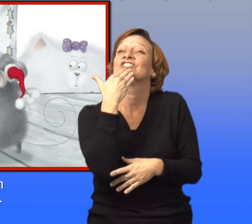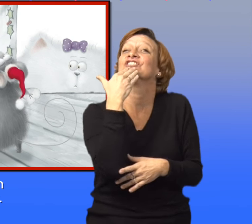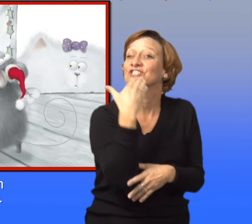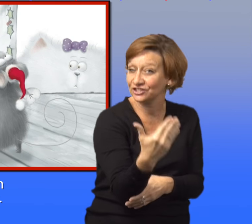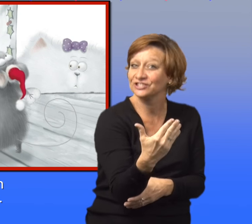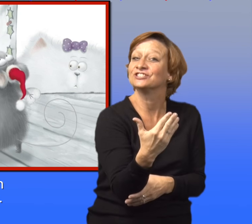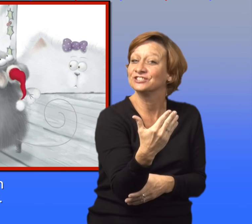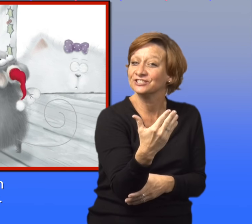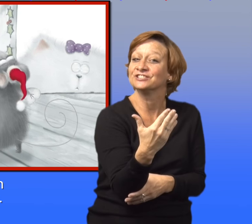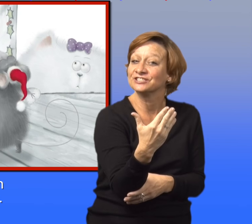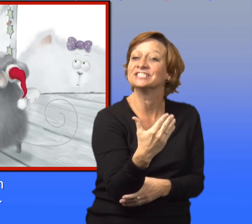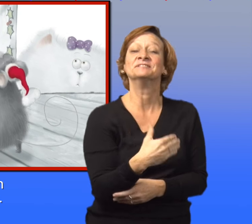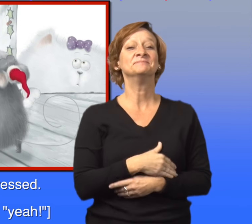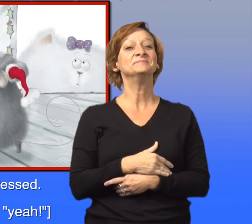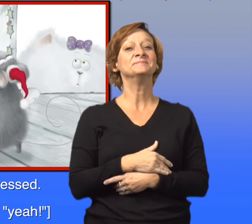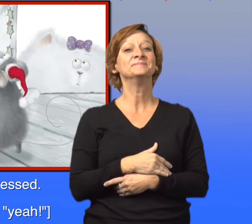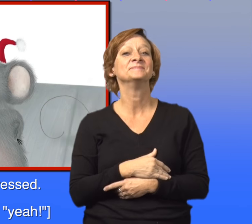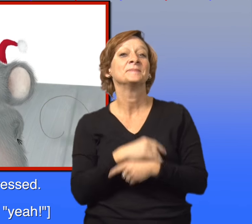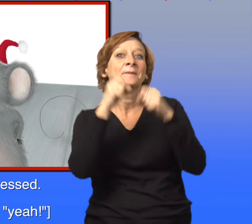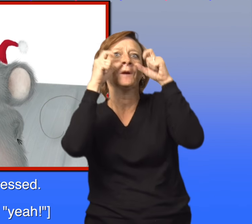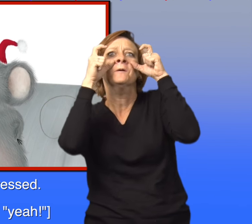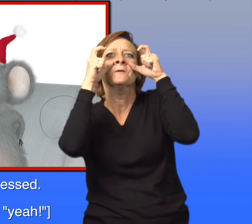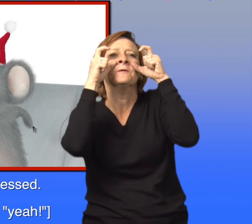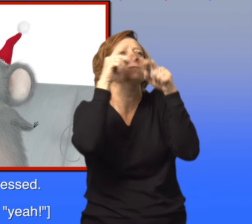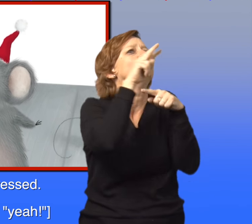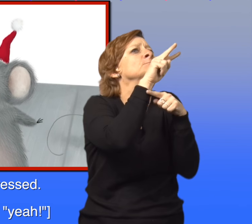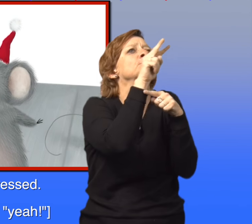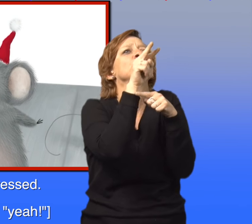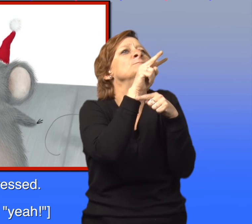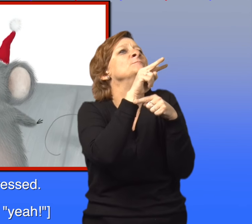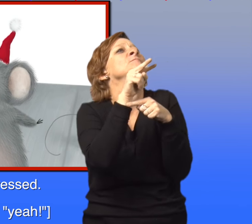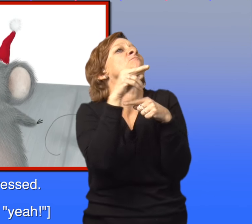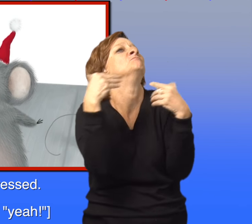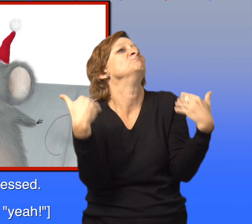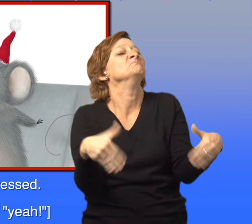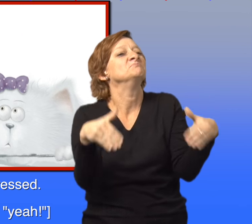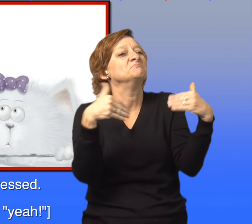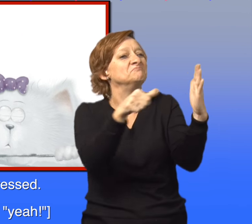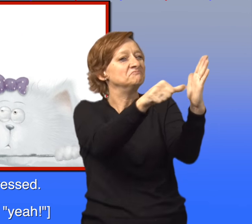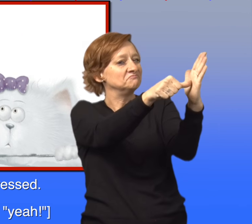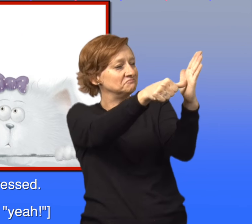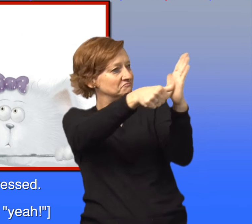a very good cat. Seymour was impressed.